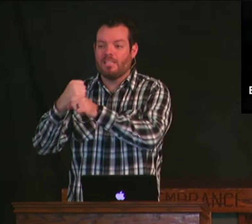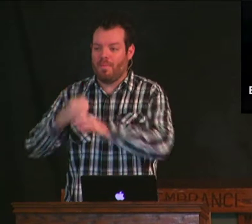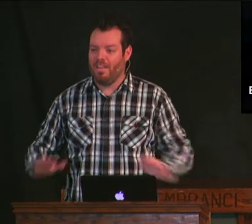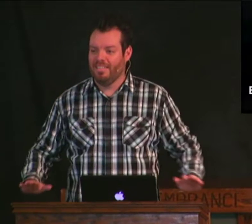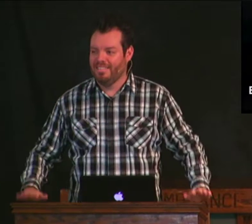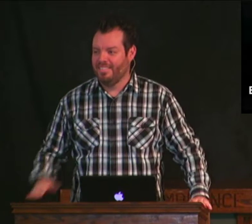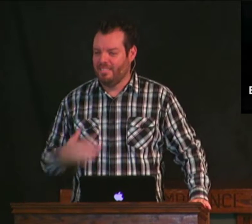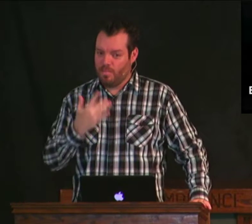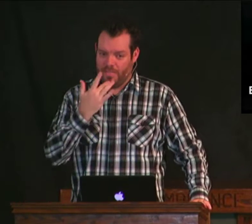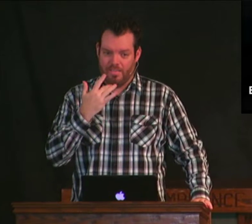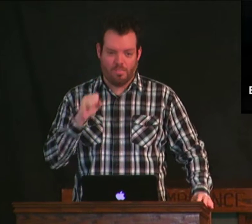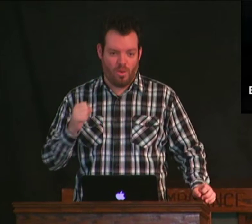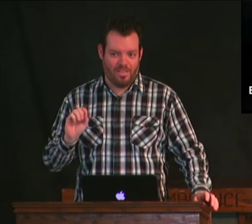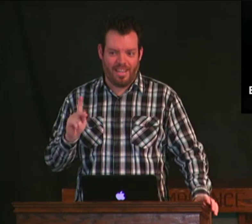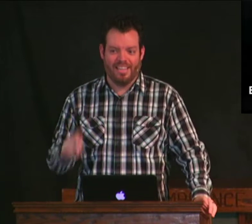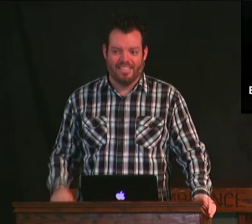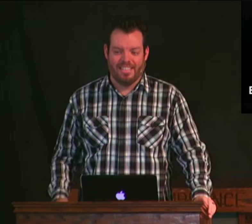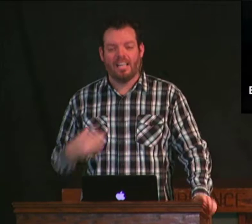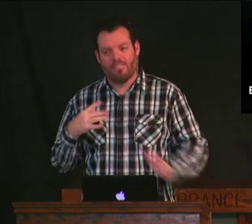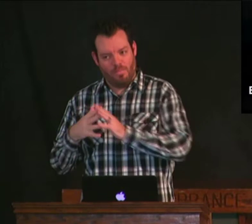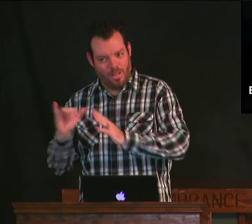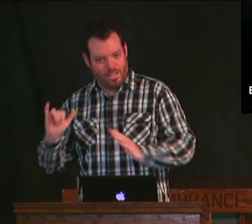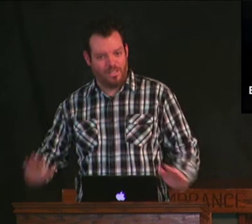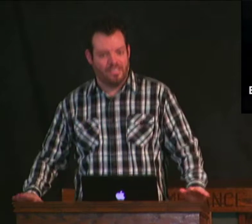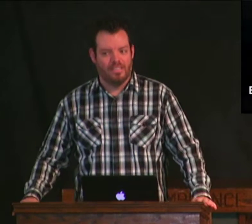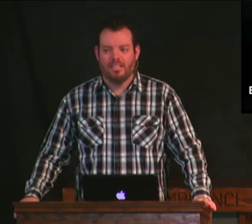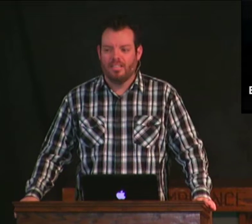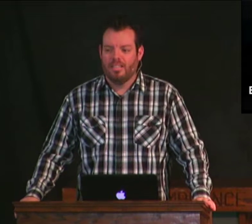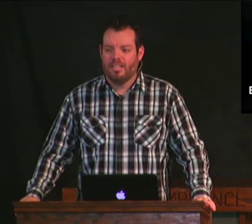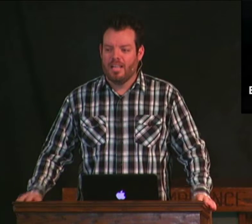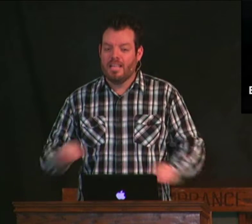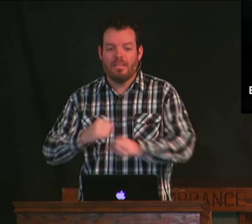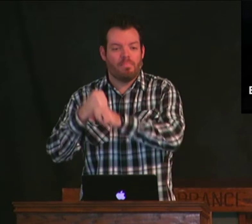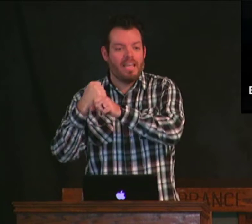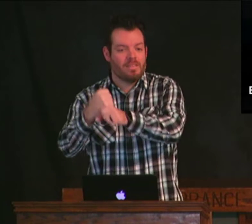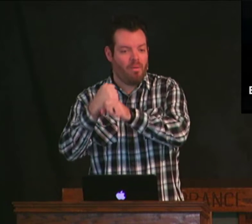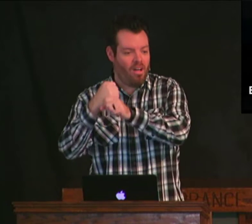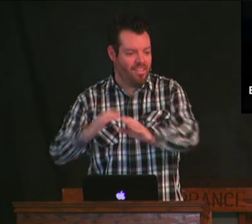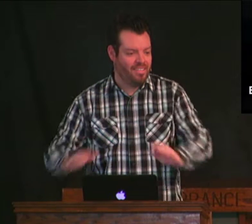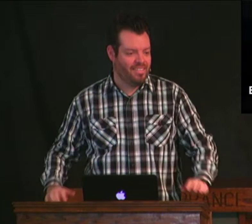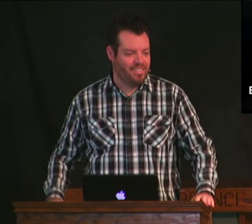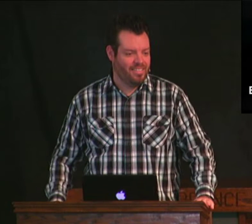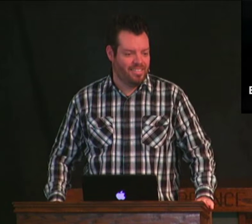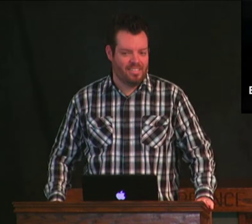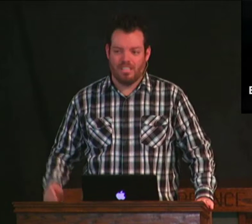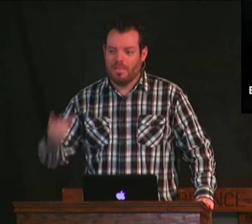baseball is my favorite sports, okay? I like football too. In baseball, to be a